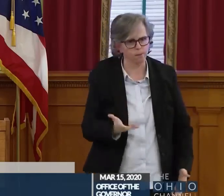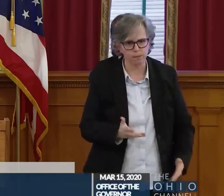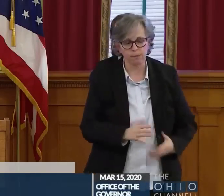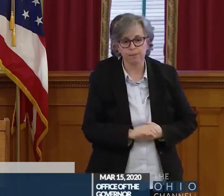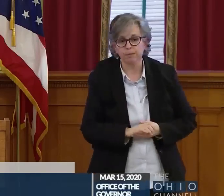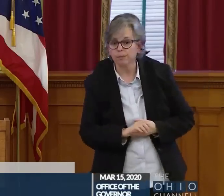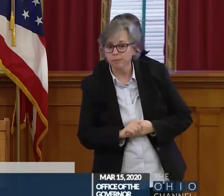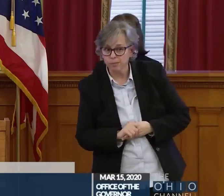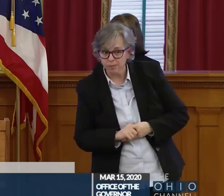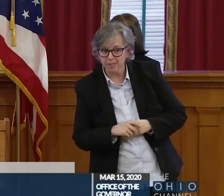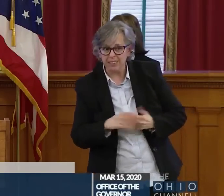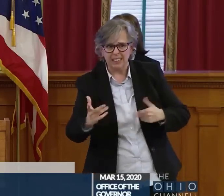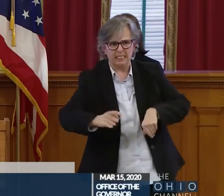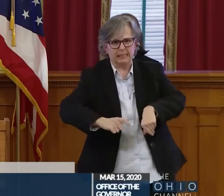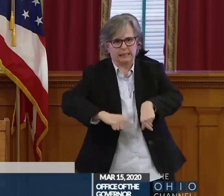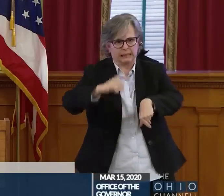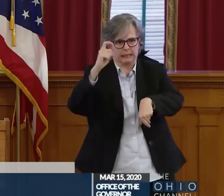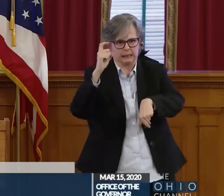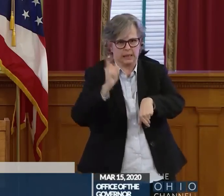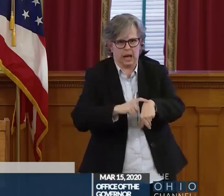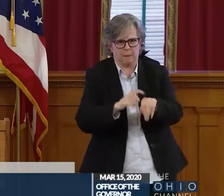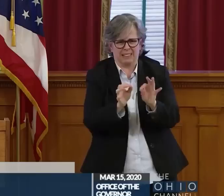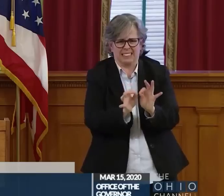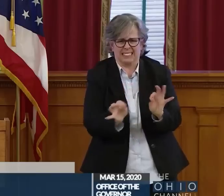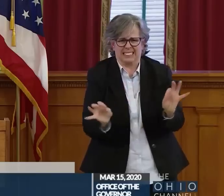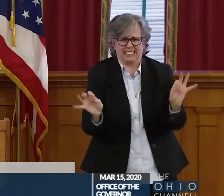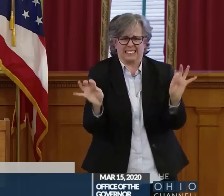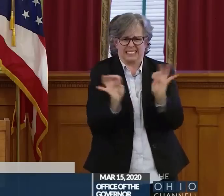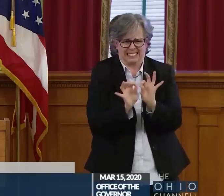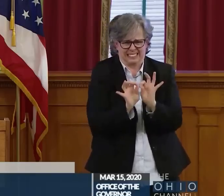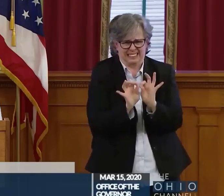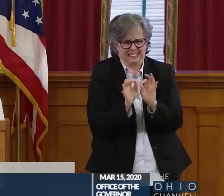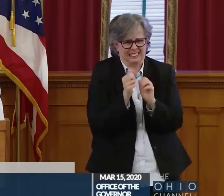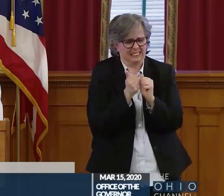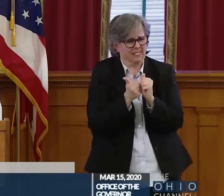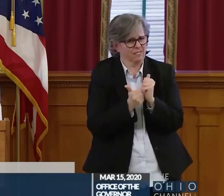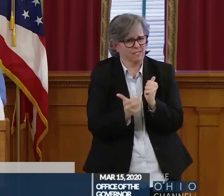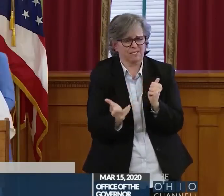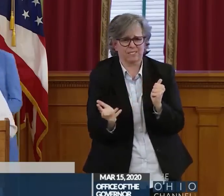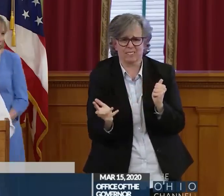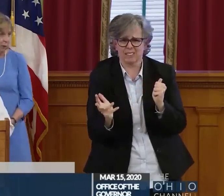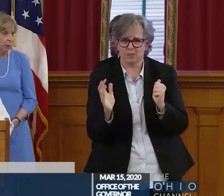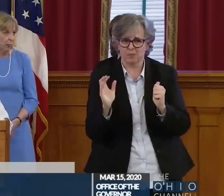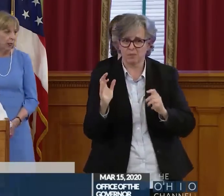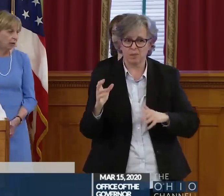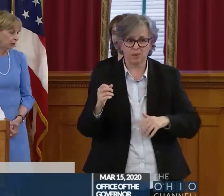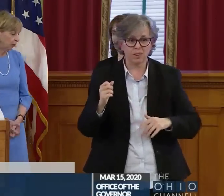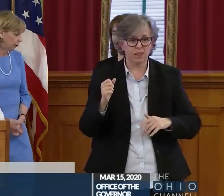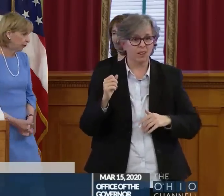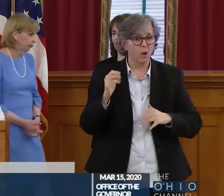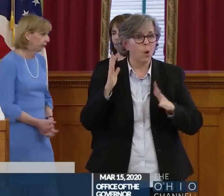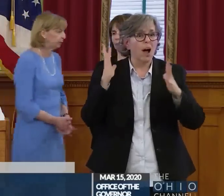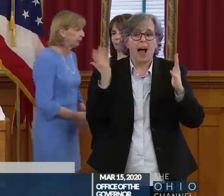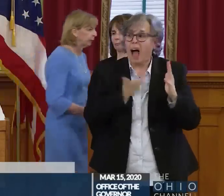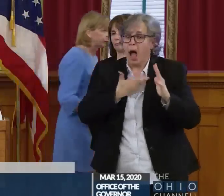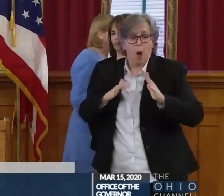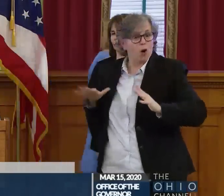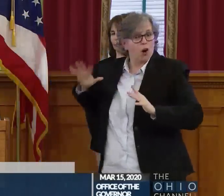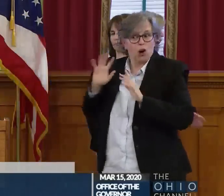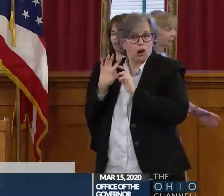timing is everything and every day matters. All of this is about the hospital surge that you're